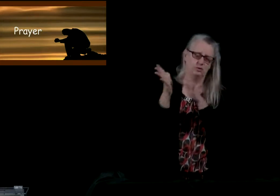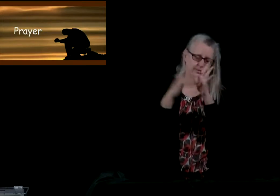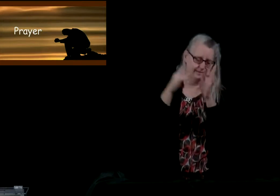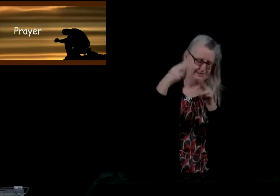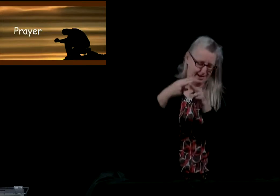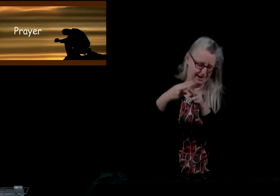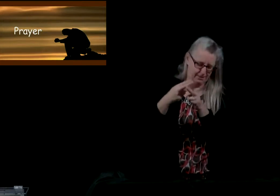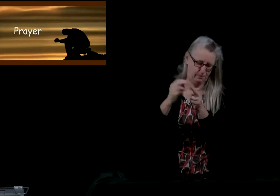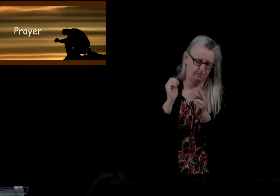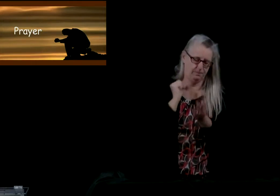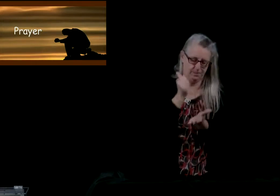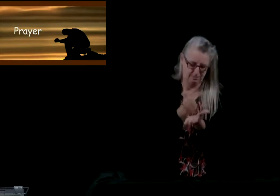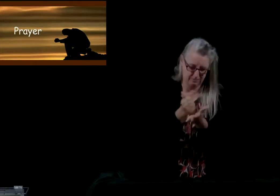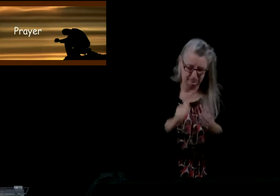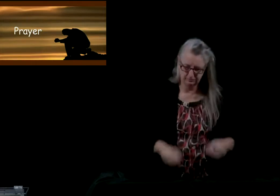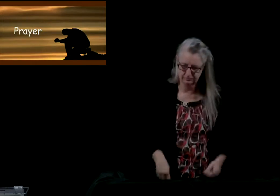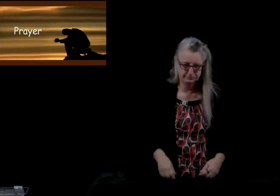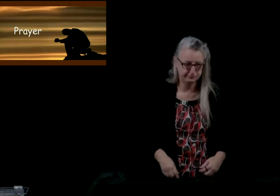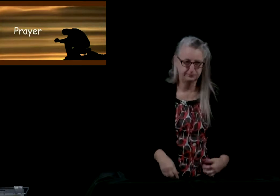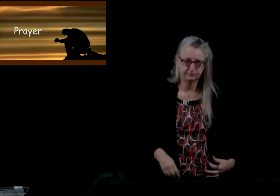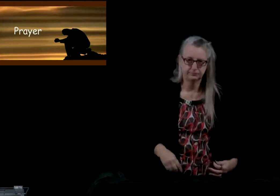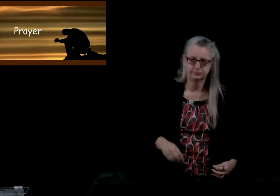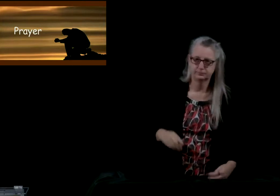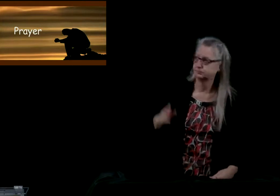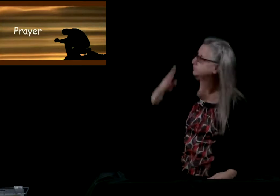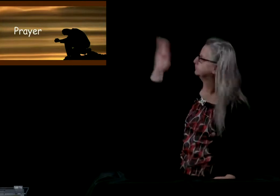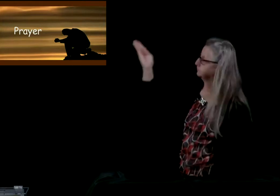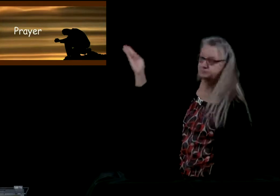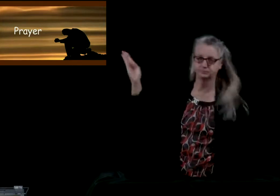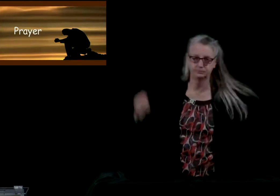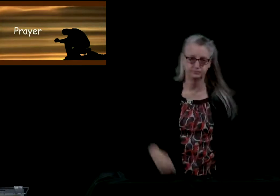For everything that you do, in Jesus' name, amen.